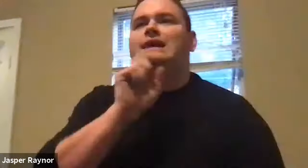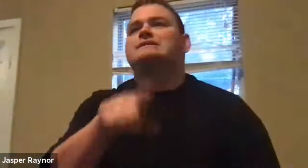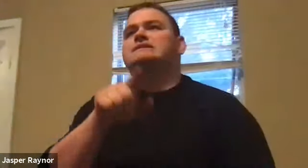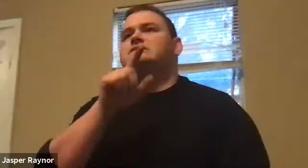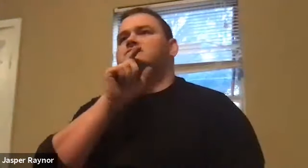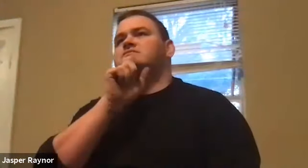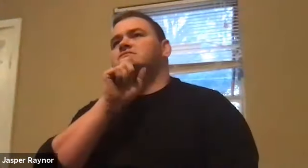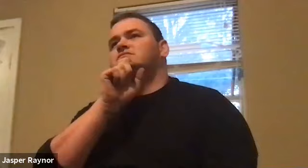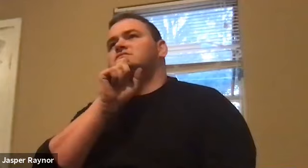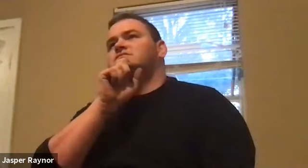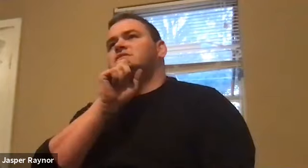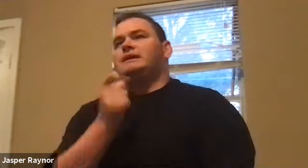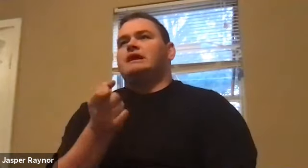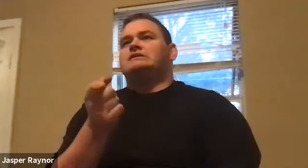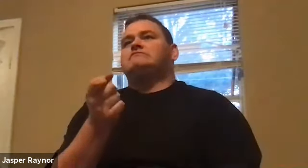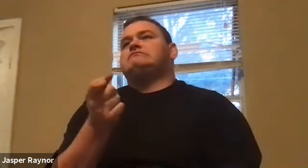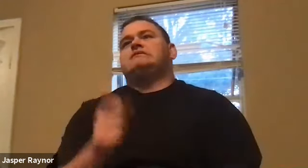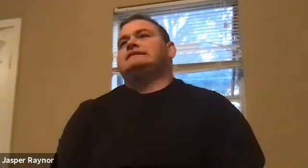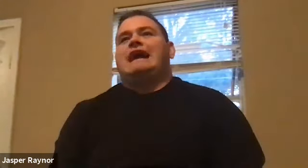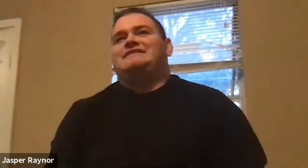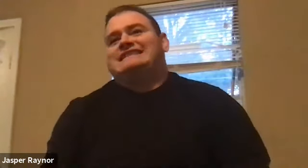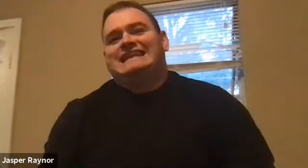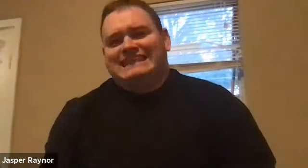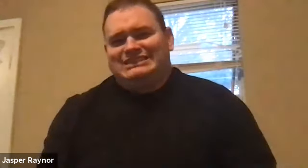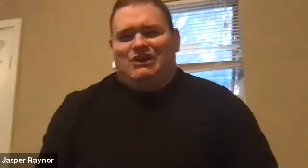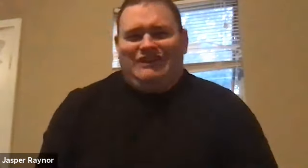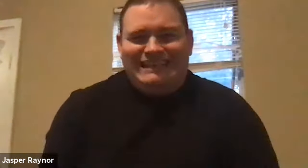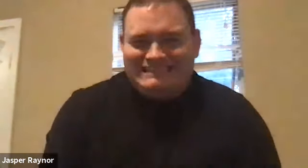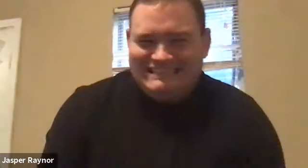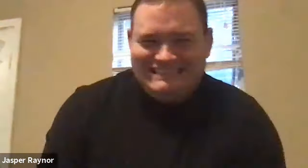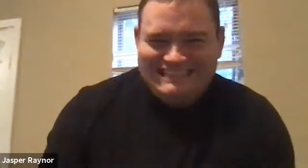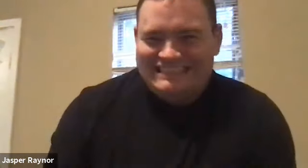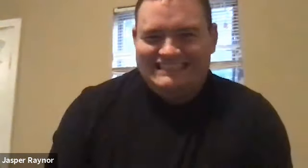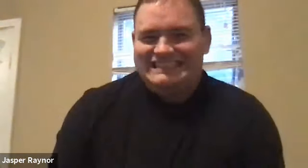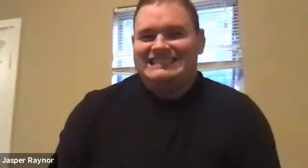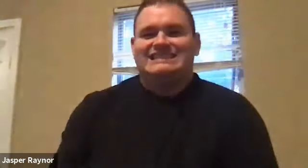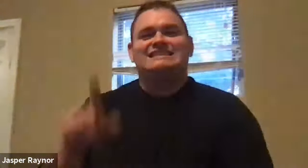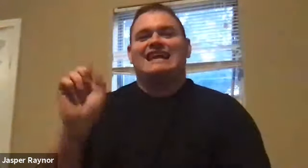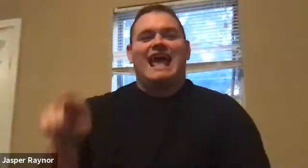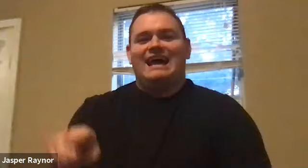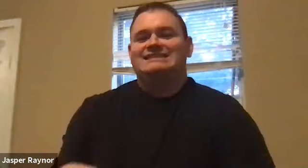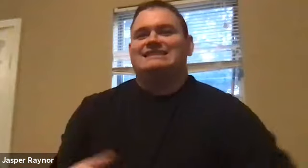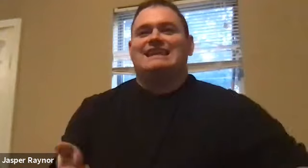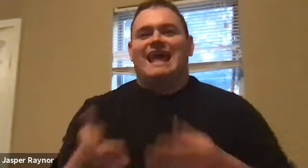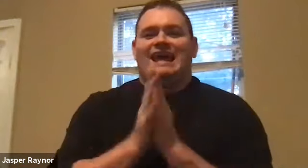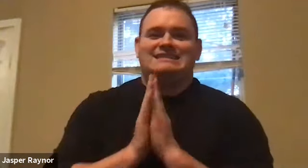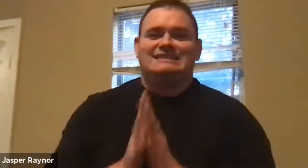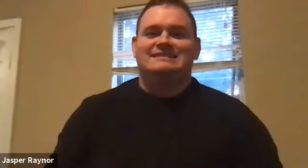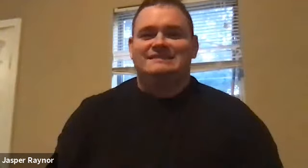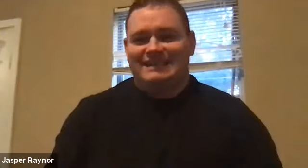Ask. I mean, I haven't seen that sign. Sorry. Sign If I ask remember. and ask. Got